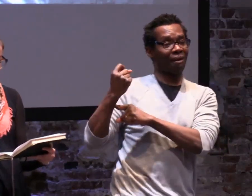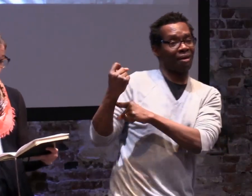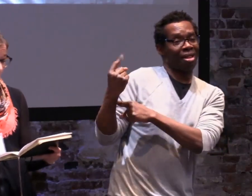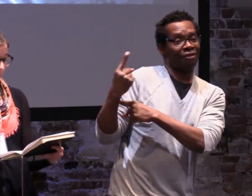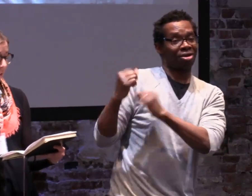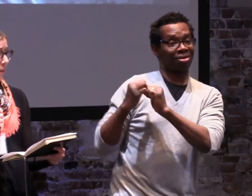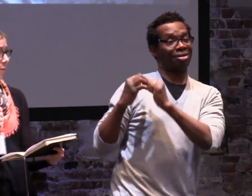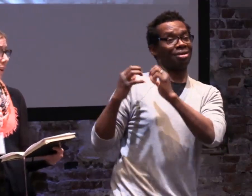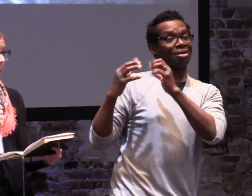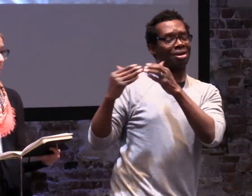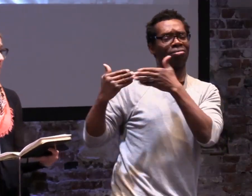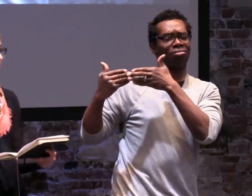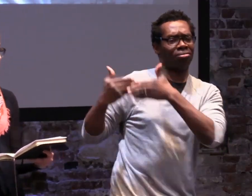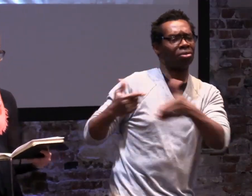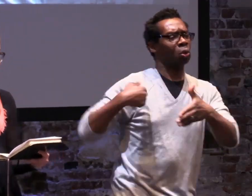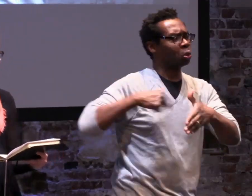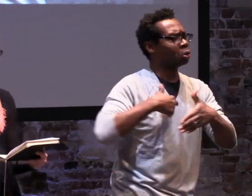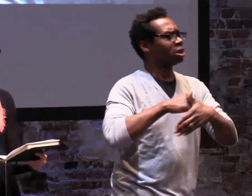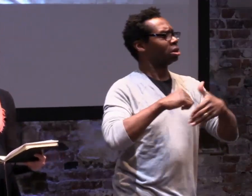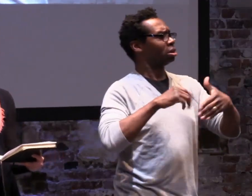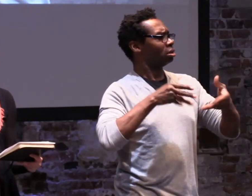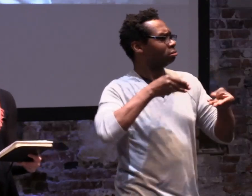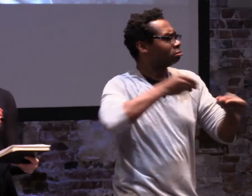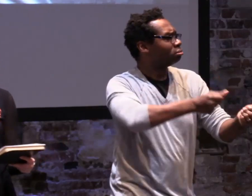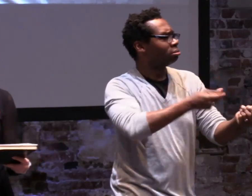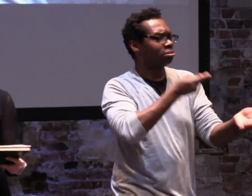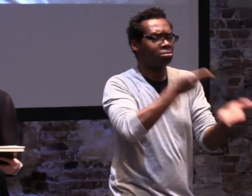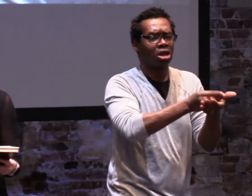topics with a combined attendance of over 1,000 theater makers.